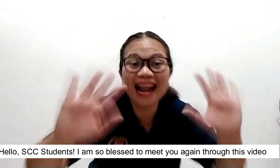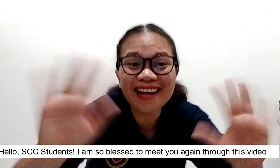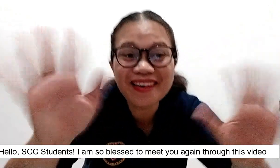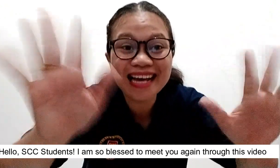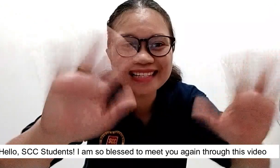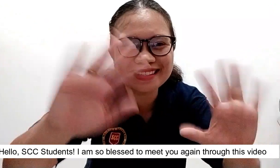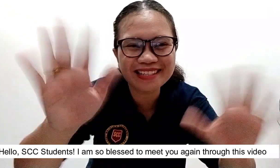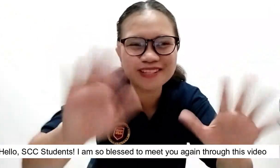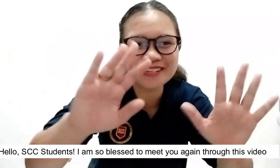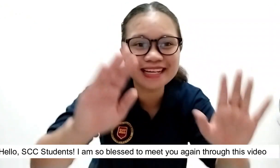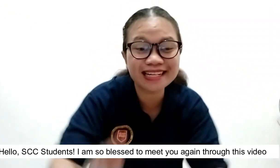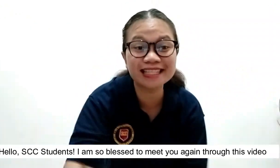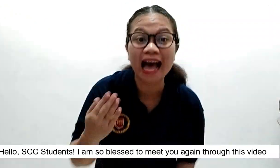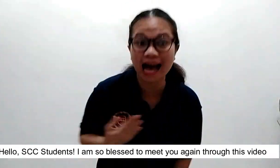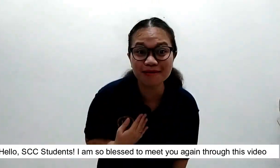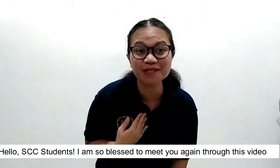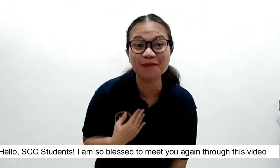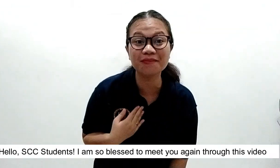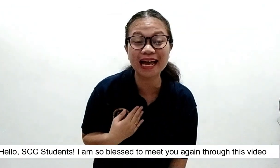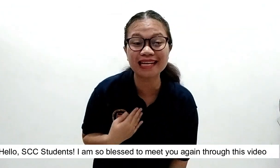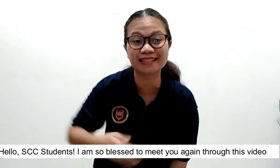selamat menikmati